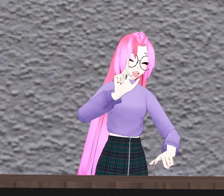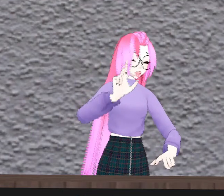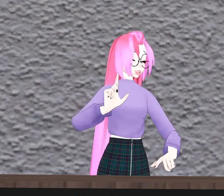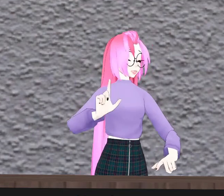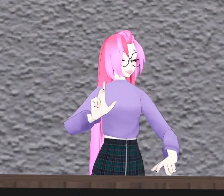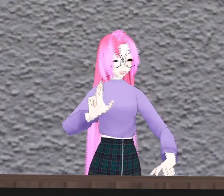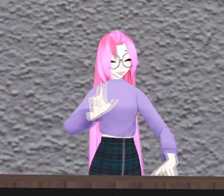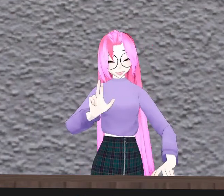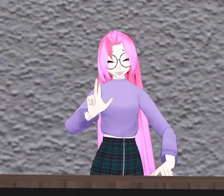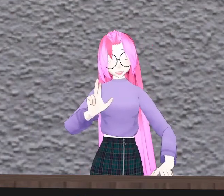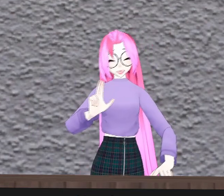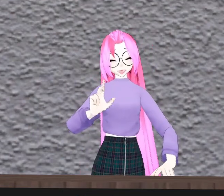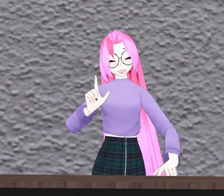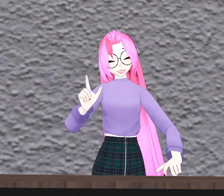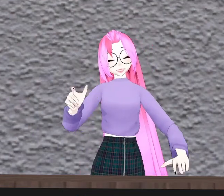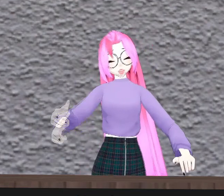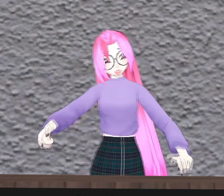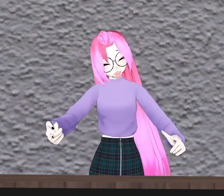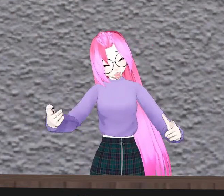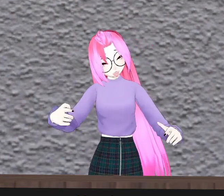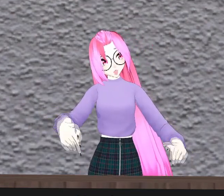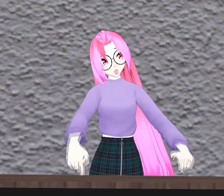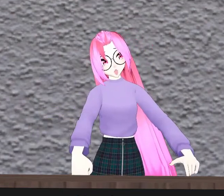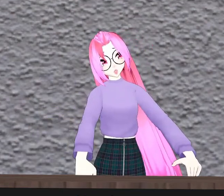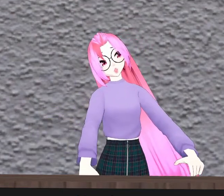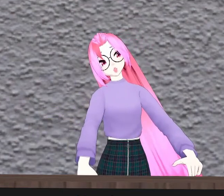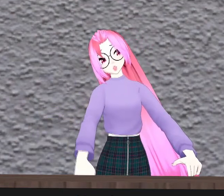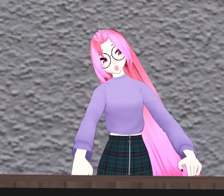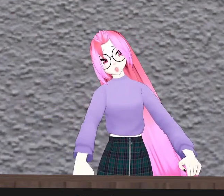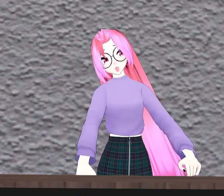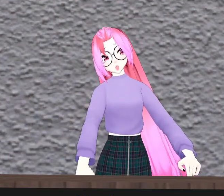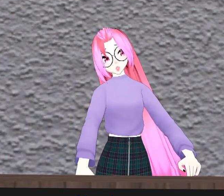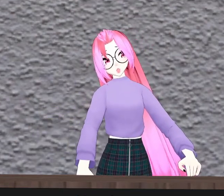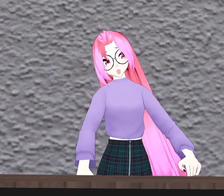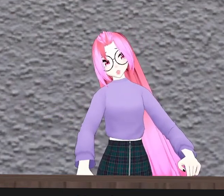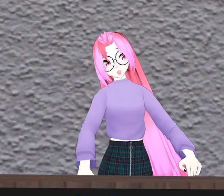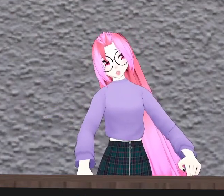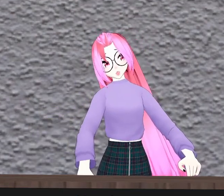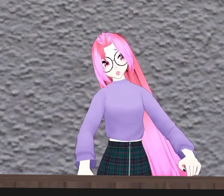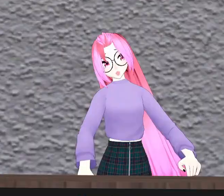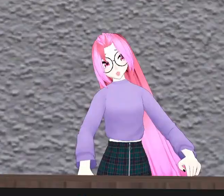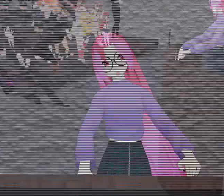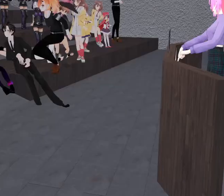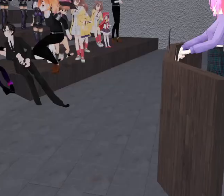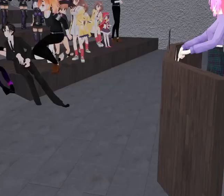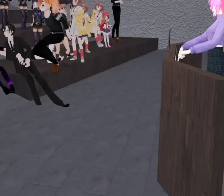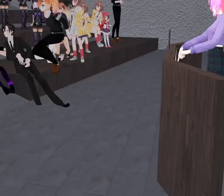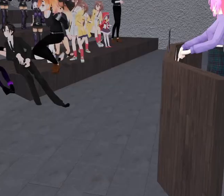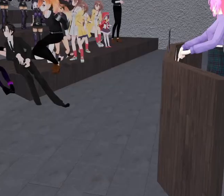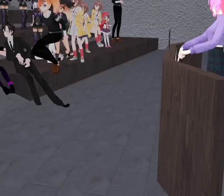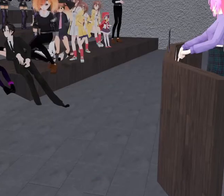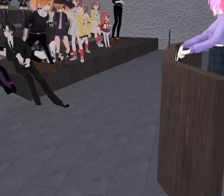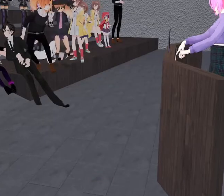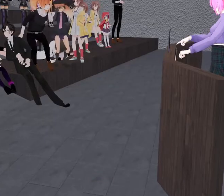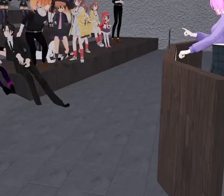people. Jenny. What's your question, Voodoo? 25 is an open hand with your middle finger wiggle